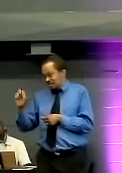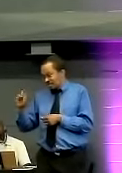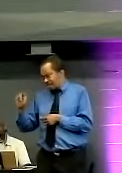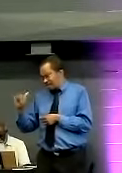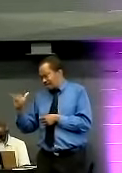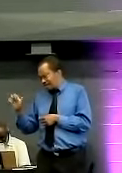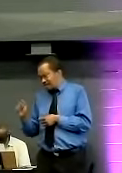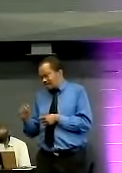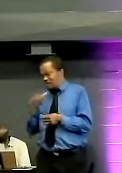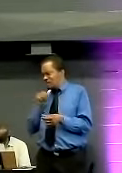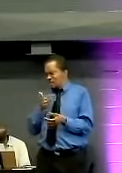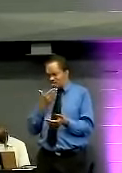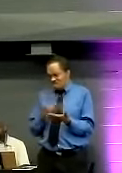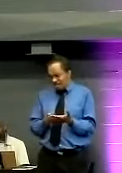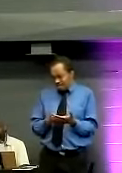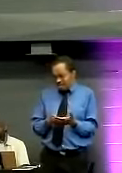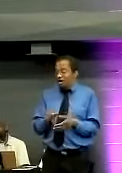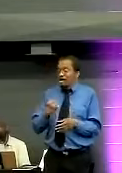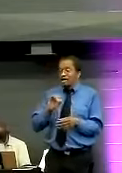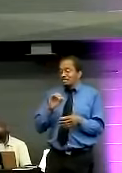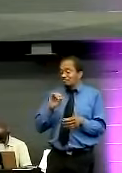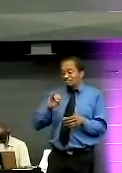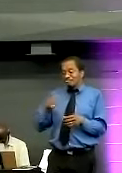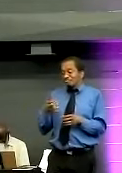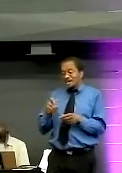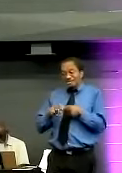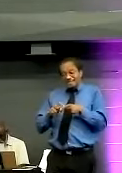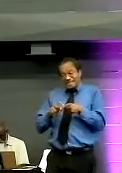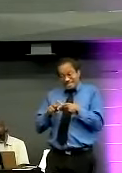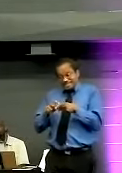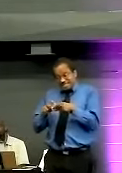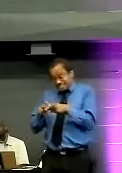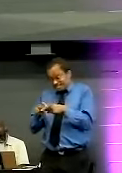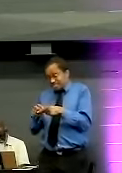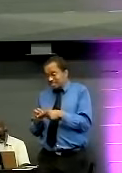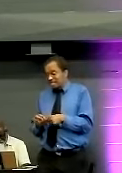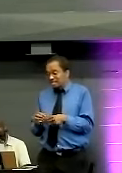I'm joking for somebody called a D-heck on me or something. All right. Listen.